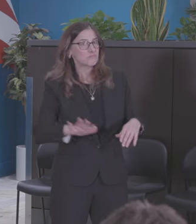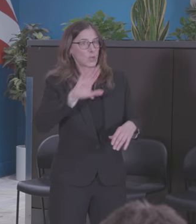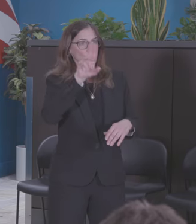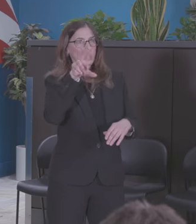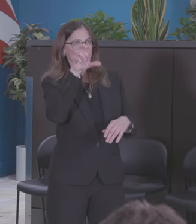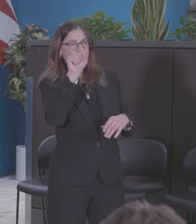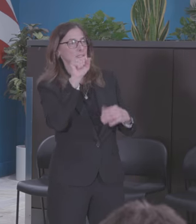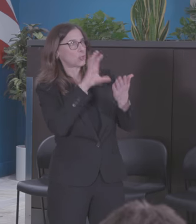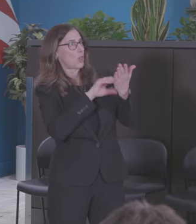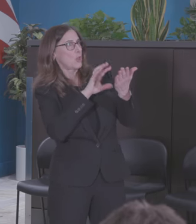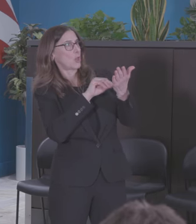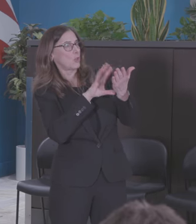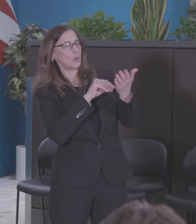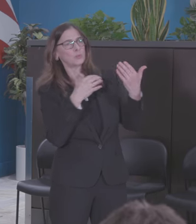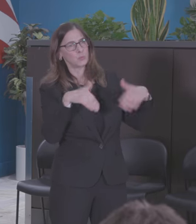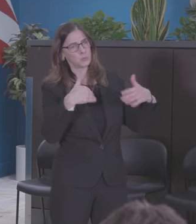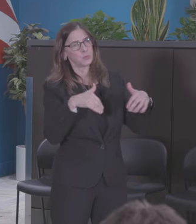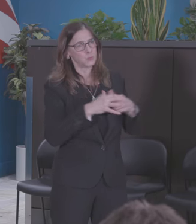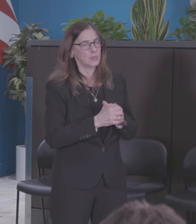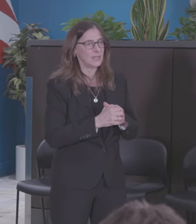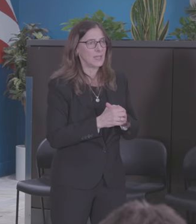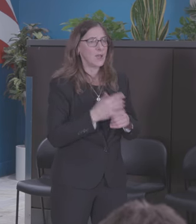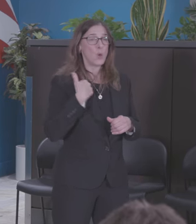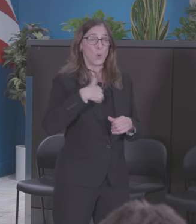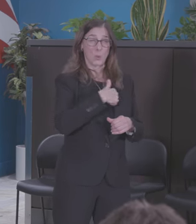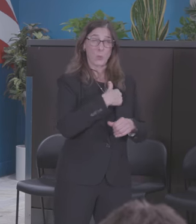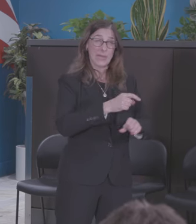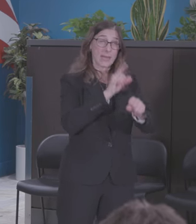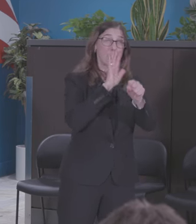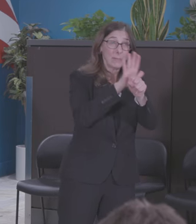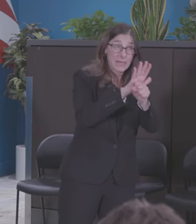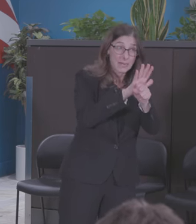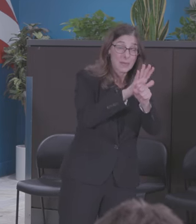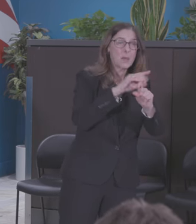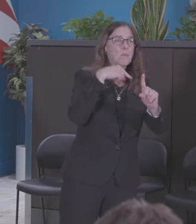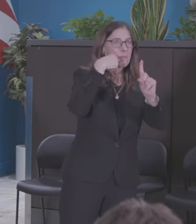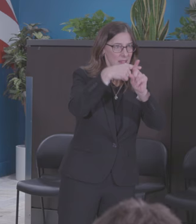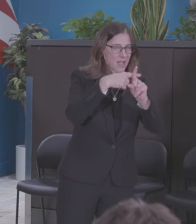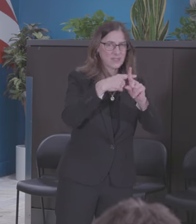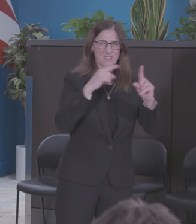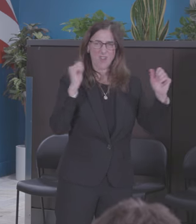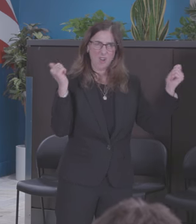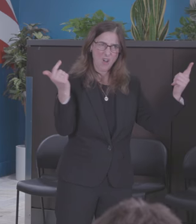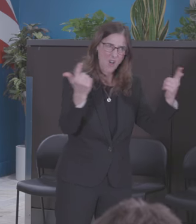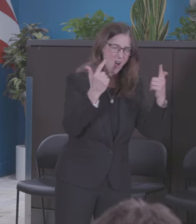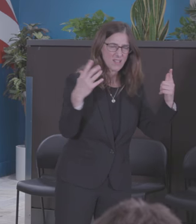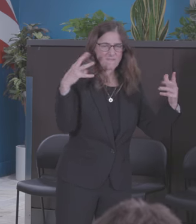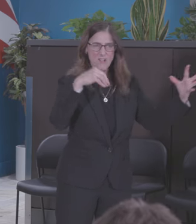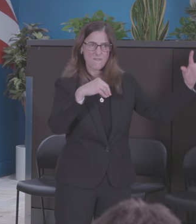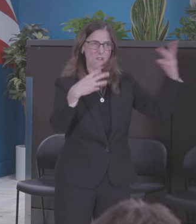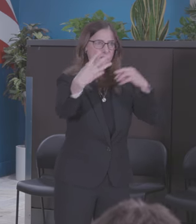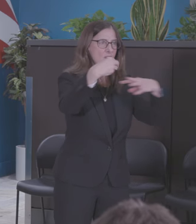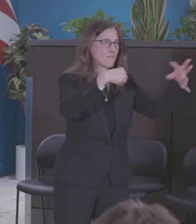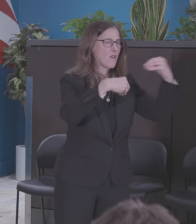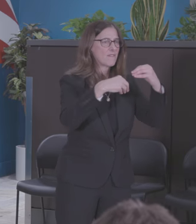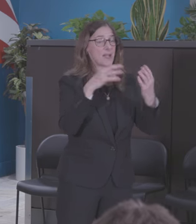all hands on deck, not just putting a commitment out there, but putting the resources and having a clear action plan, it comes about